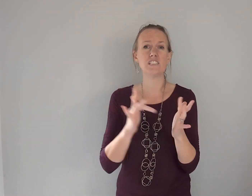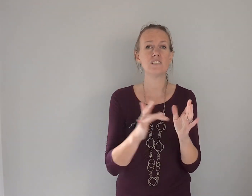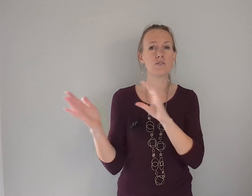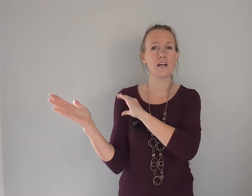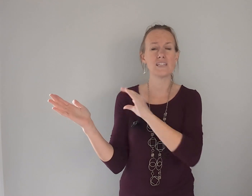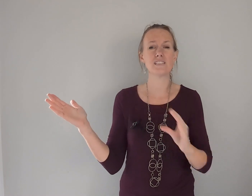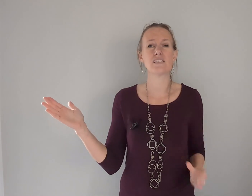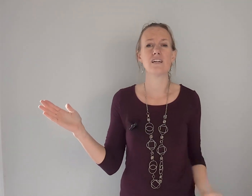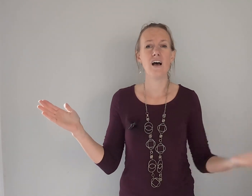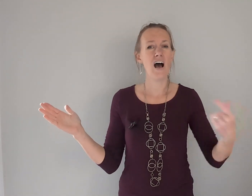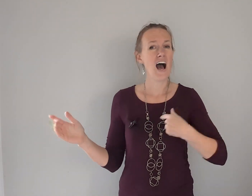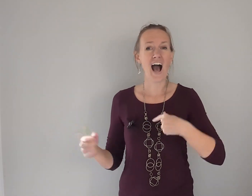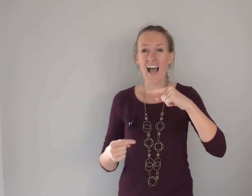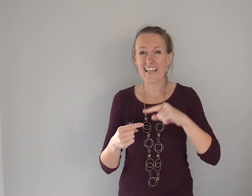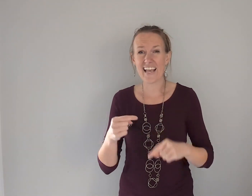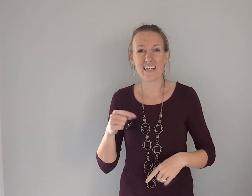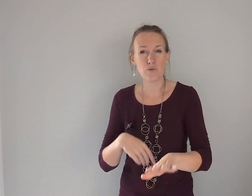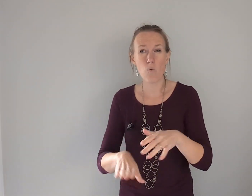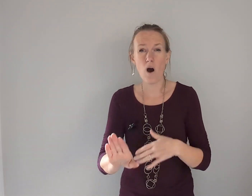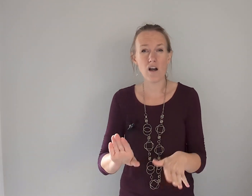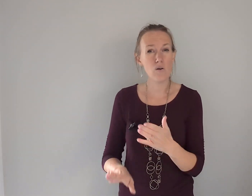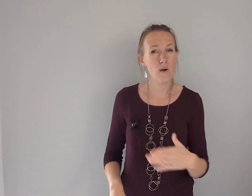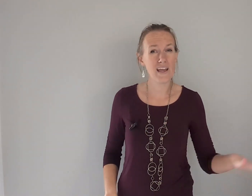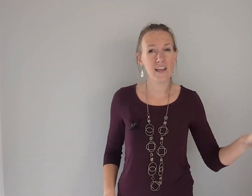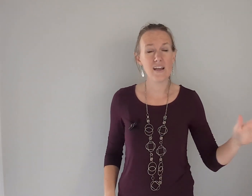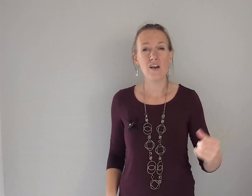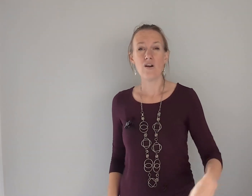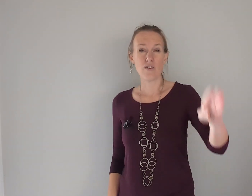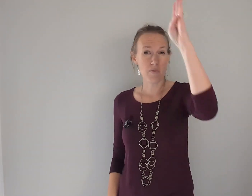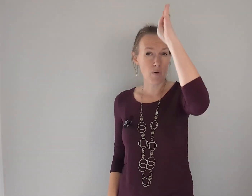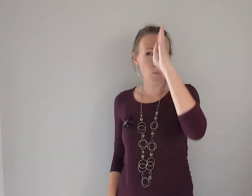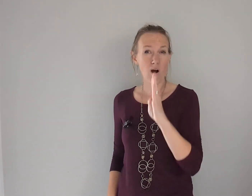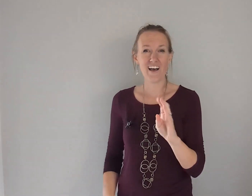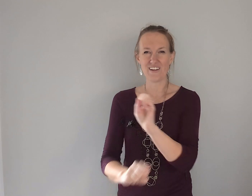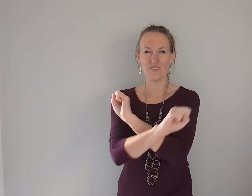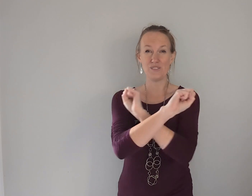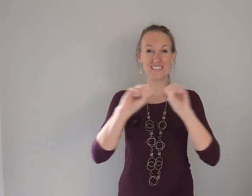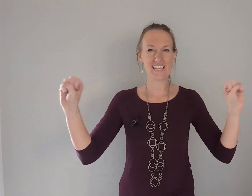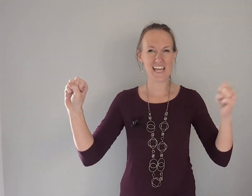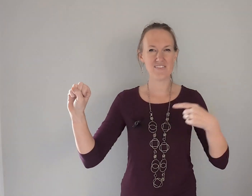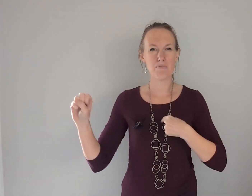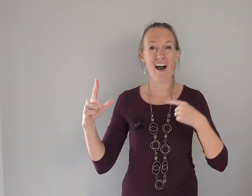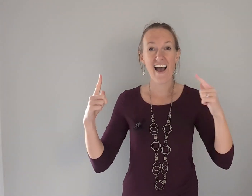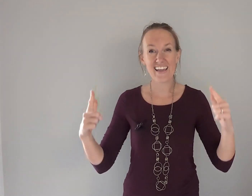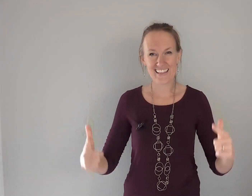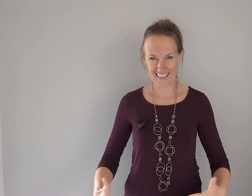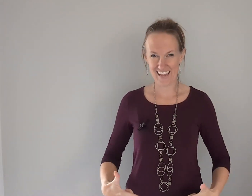Jesus Christ. I can't walk away from the one who saved my life.